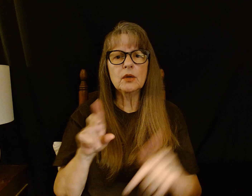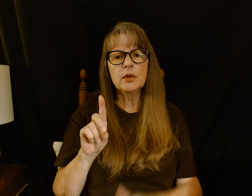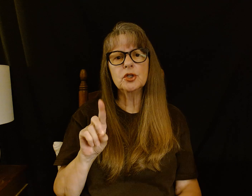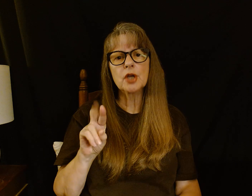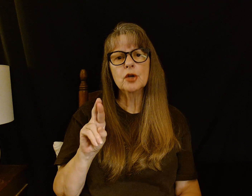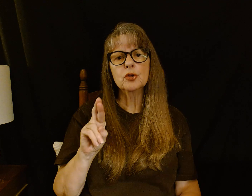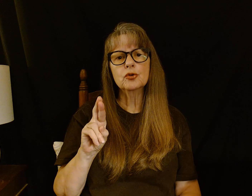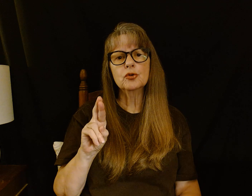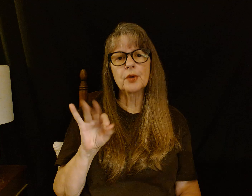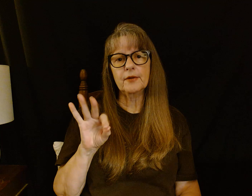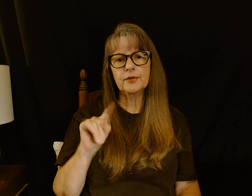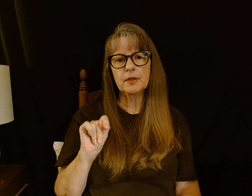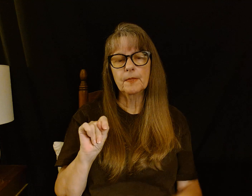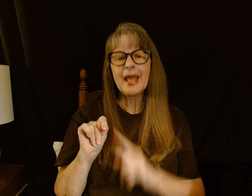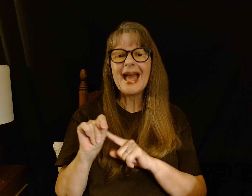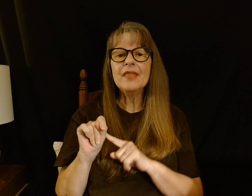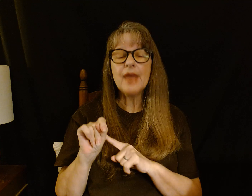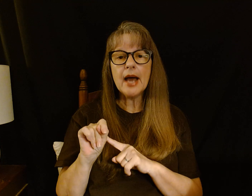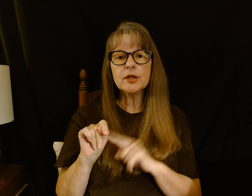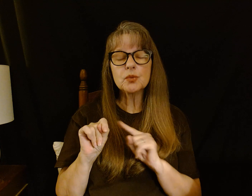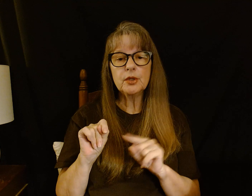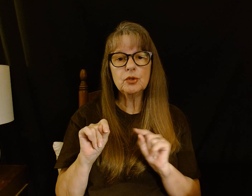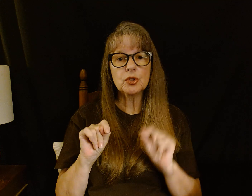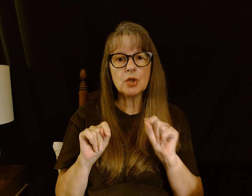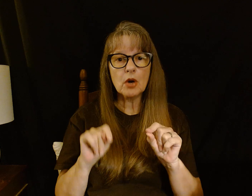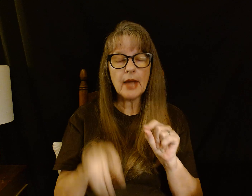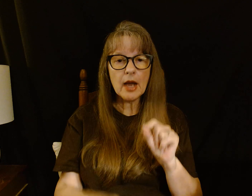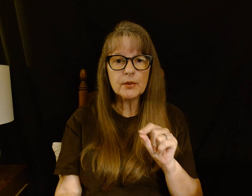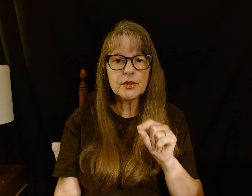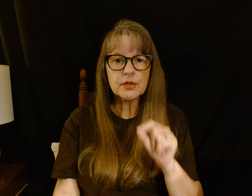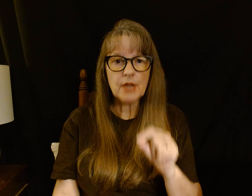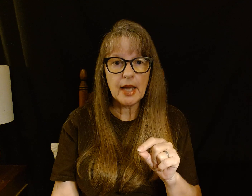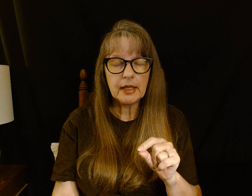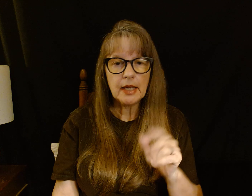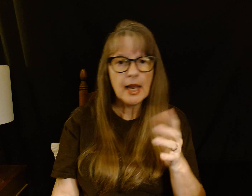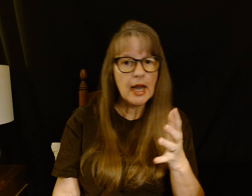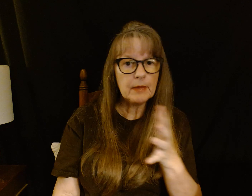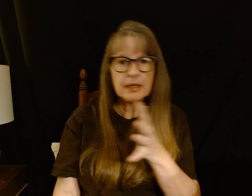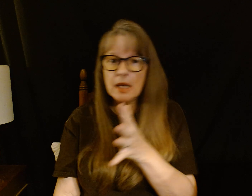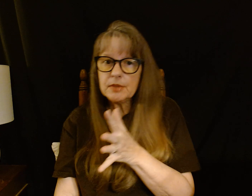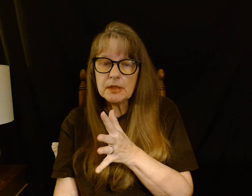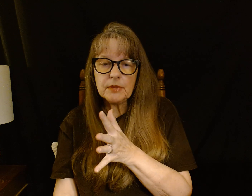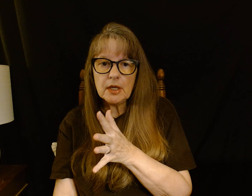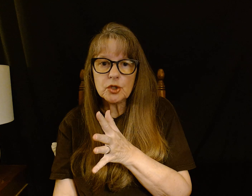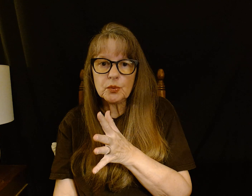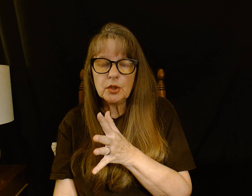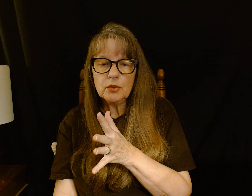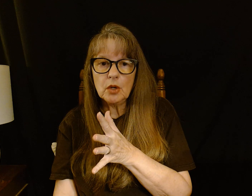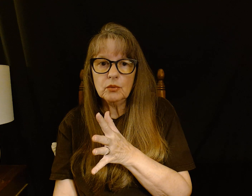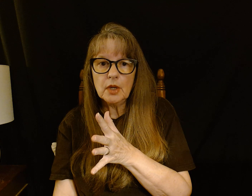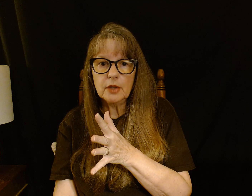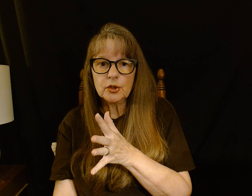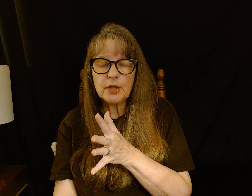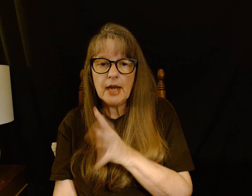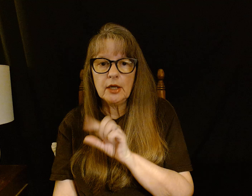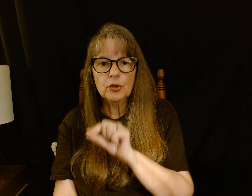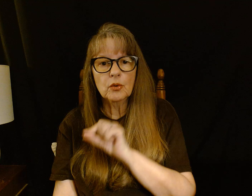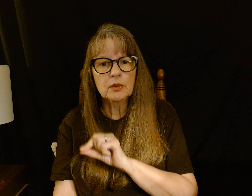language drift? And that is when you start out with a sign and it becomes something else where you don't understand it. And you're going, isn't